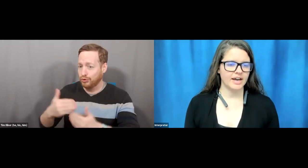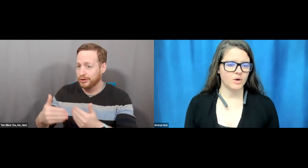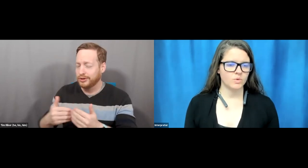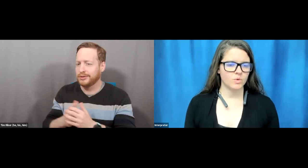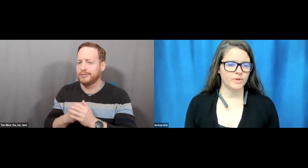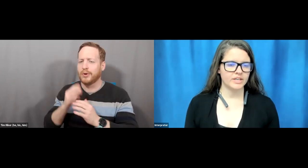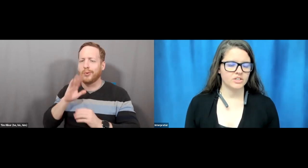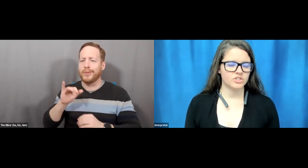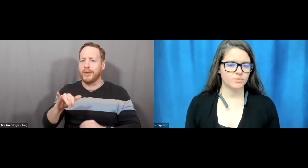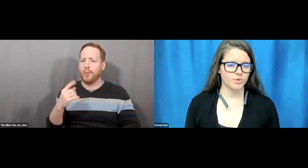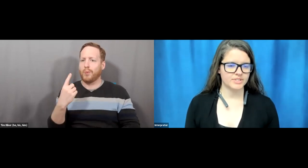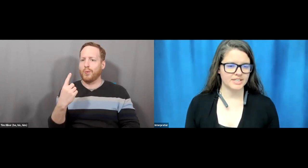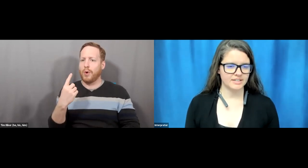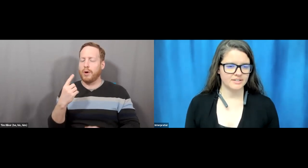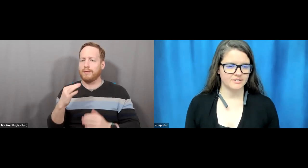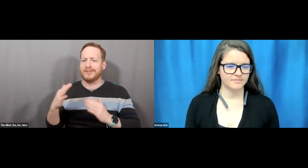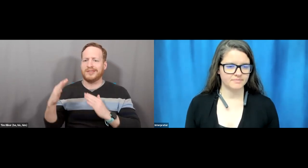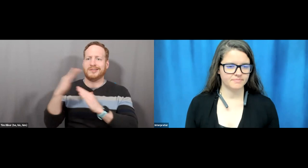how we should proceed